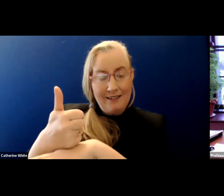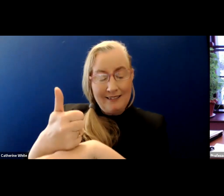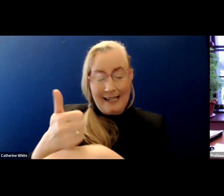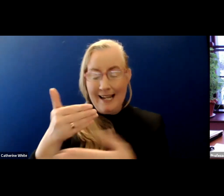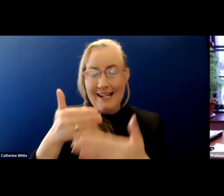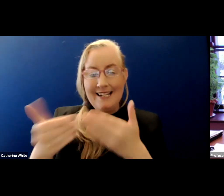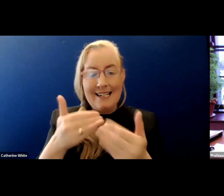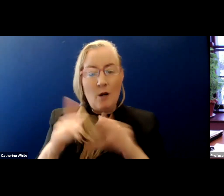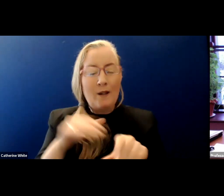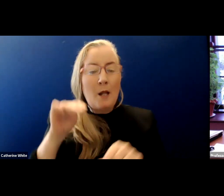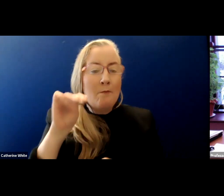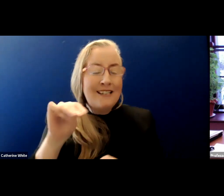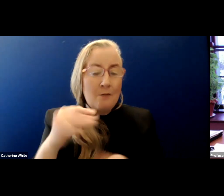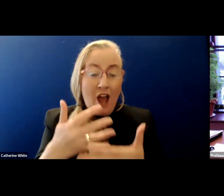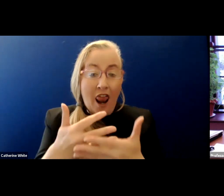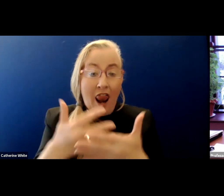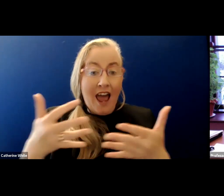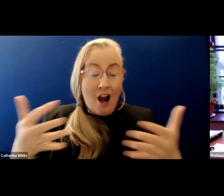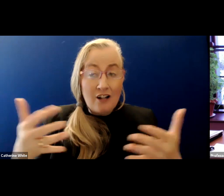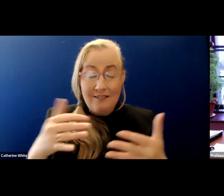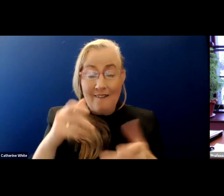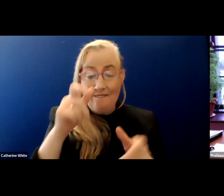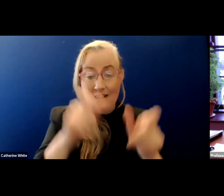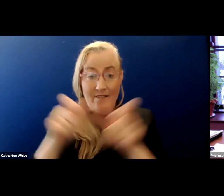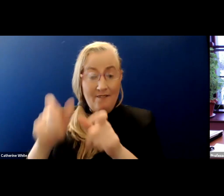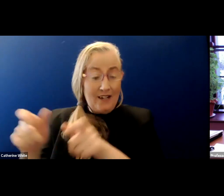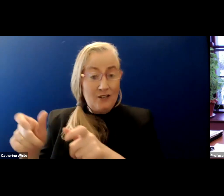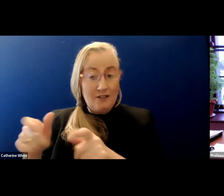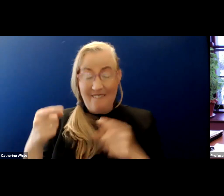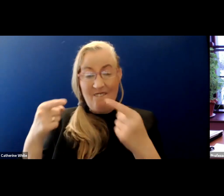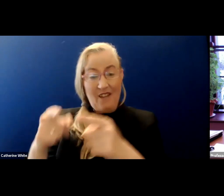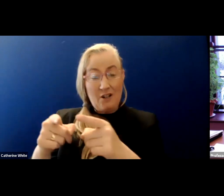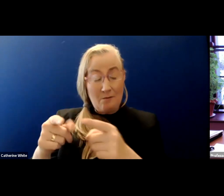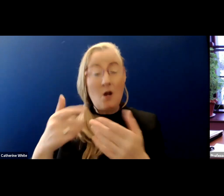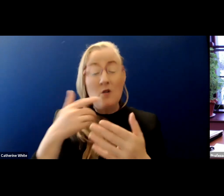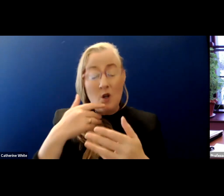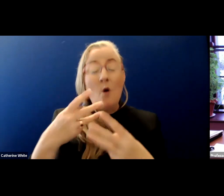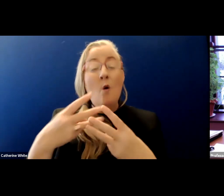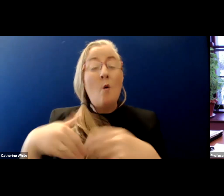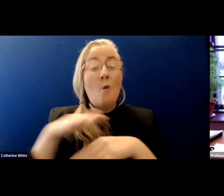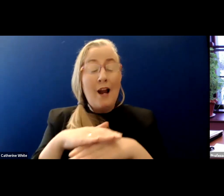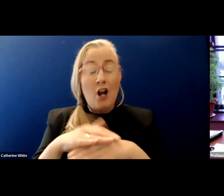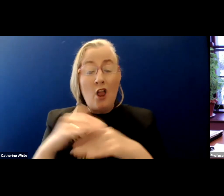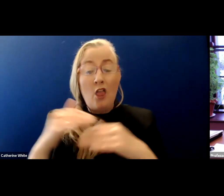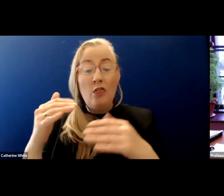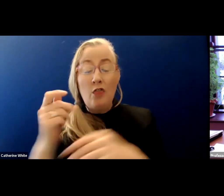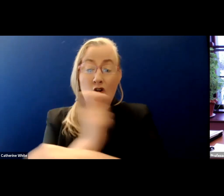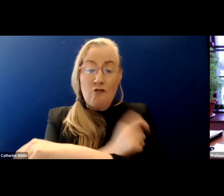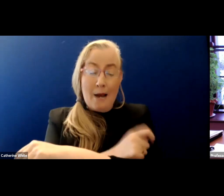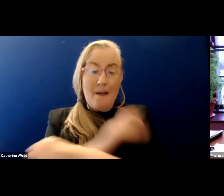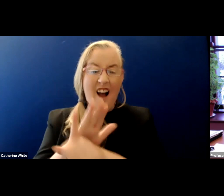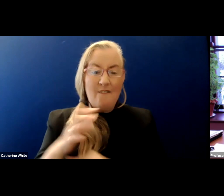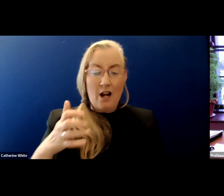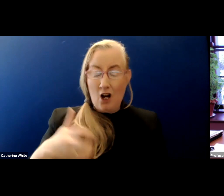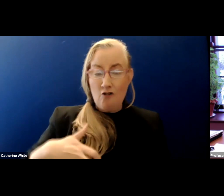deal with a potentially large volume of individual victims where the crime of aggression is has